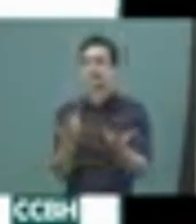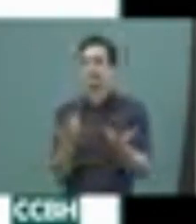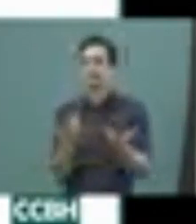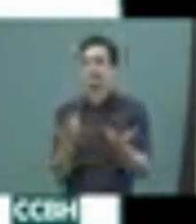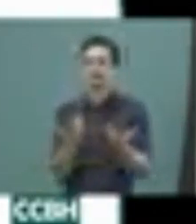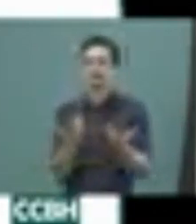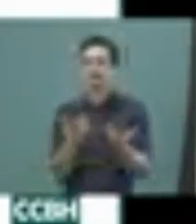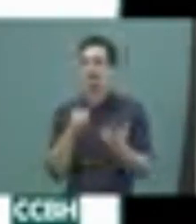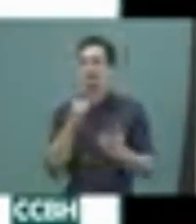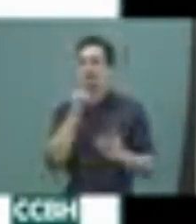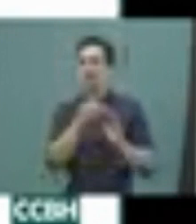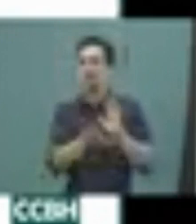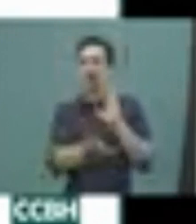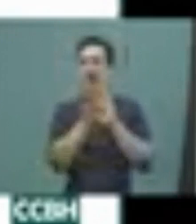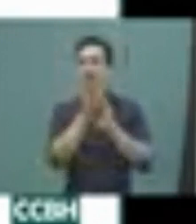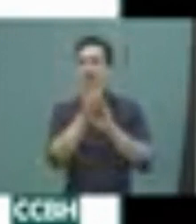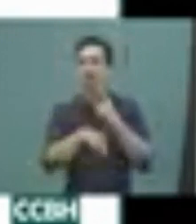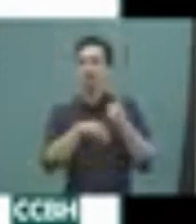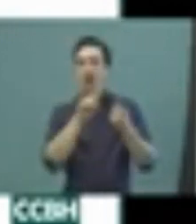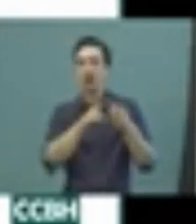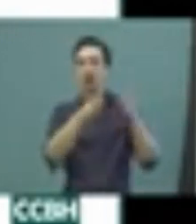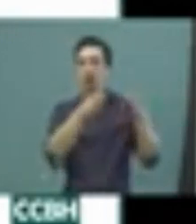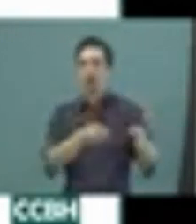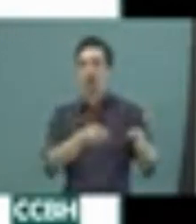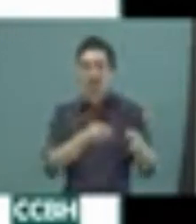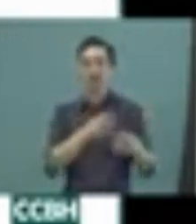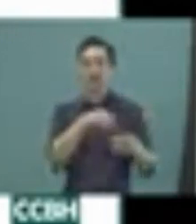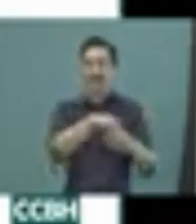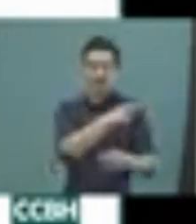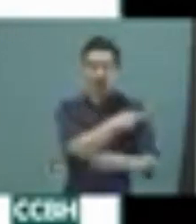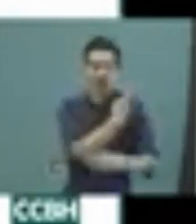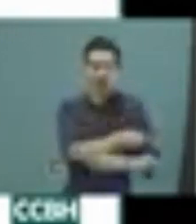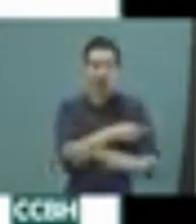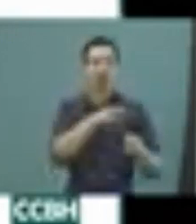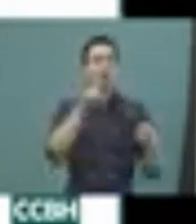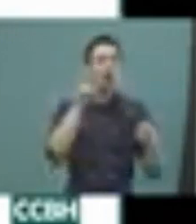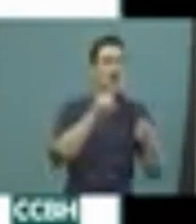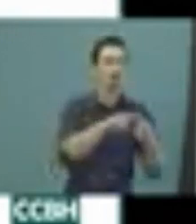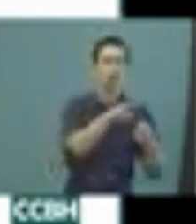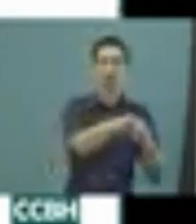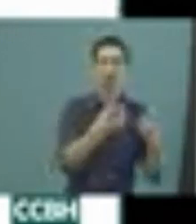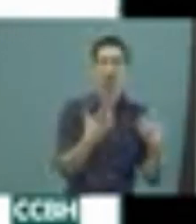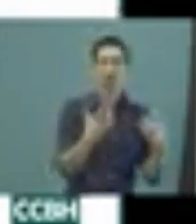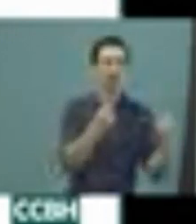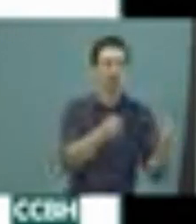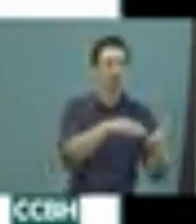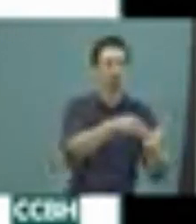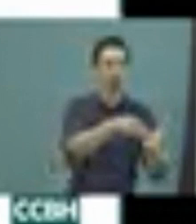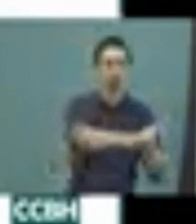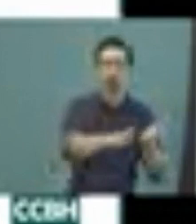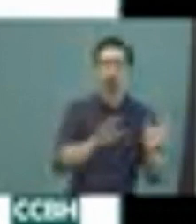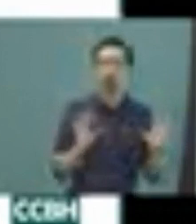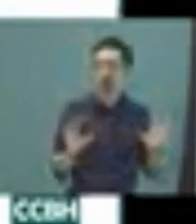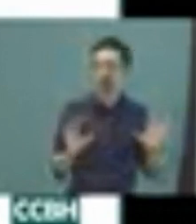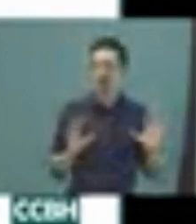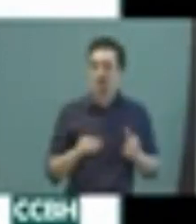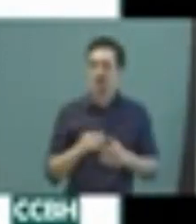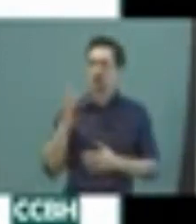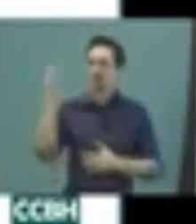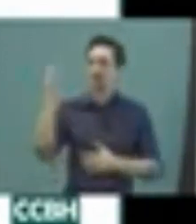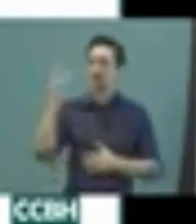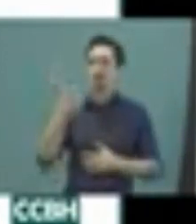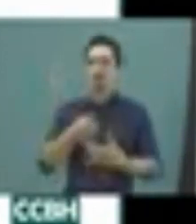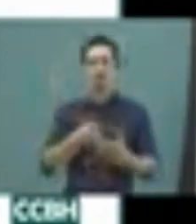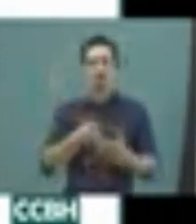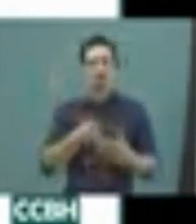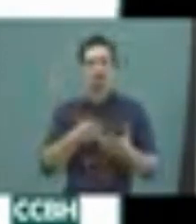a hospitalization until someone is cleared from the isolation. And that's because often when we talk to people,